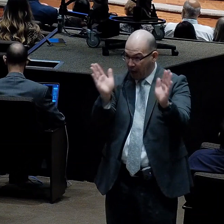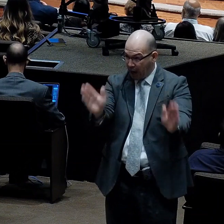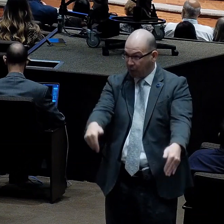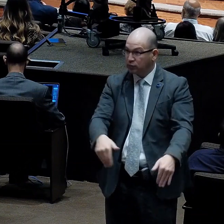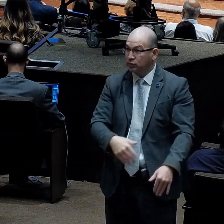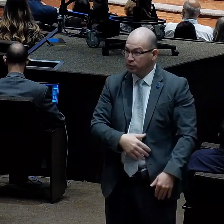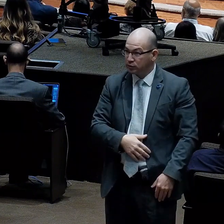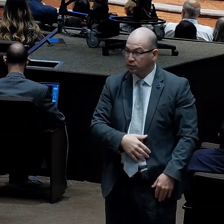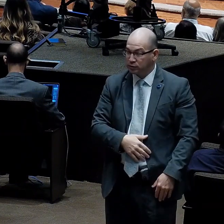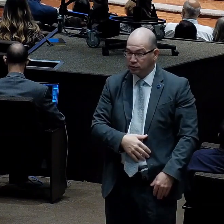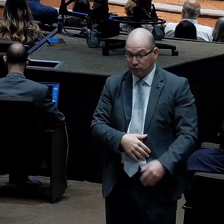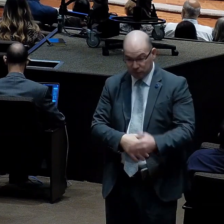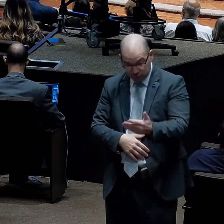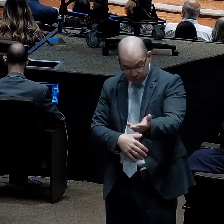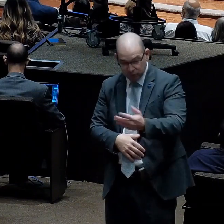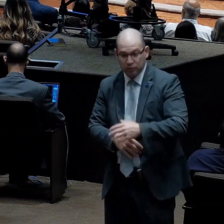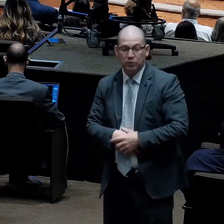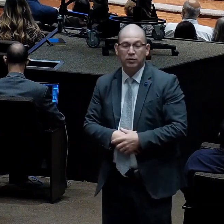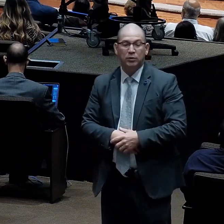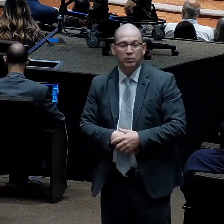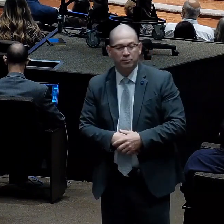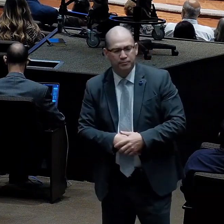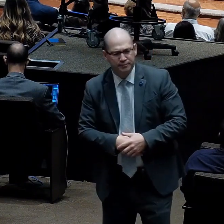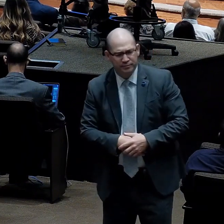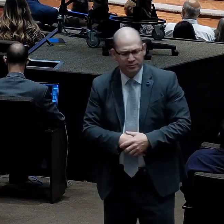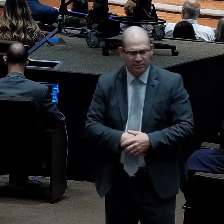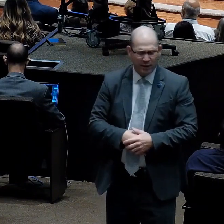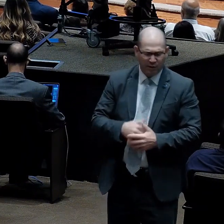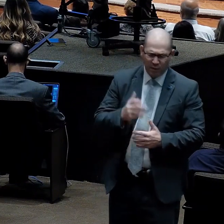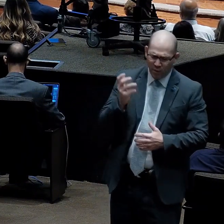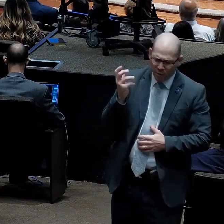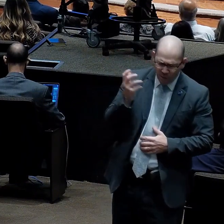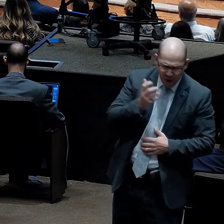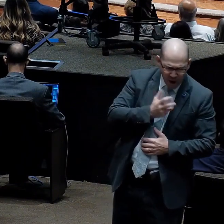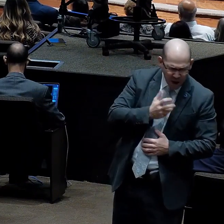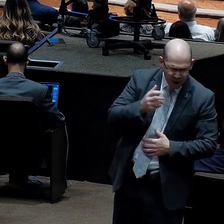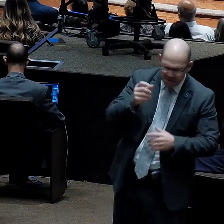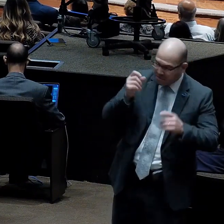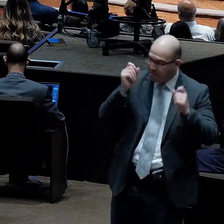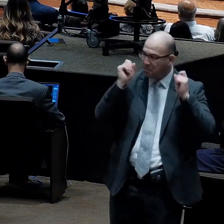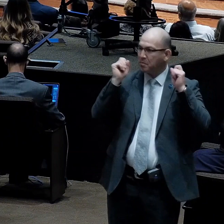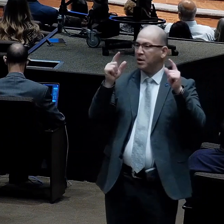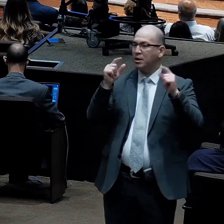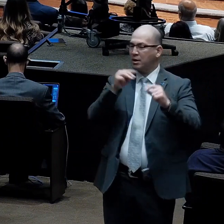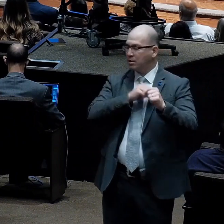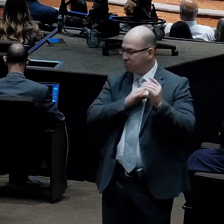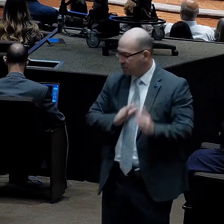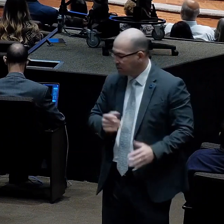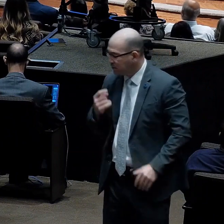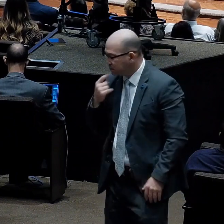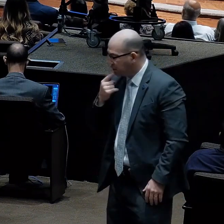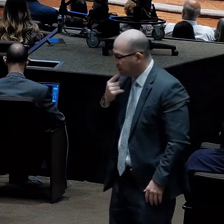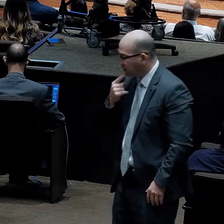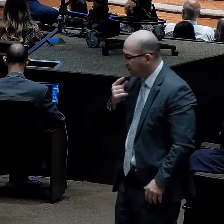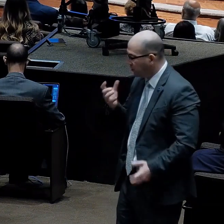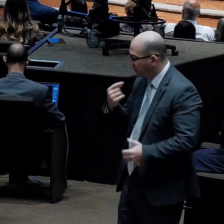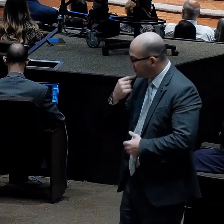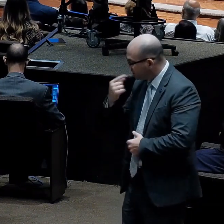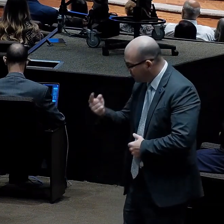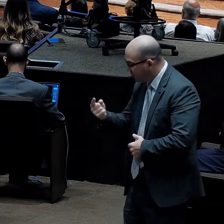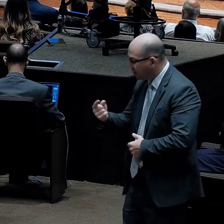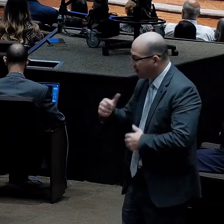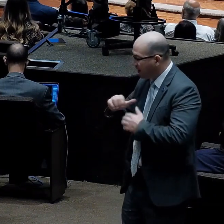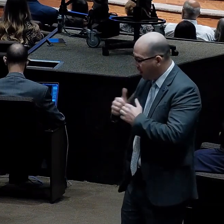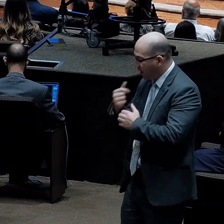missionaries there, it was amazing. It's just absolutely amazing. The missionary said, can I tell you how we received the children in the